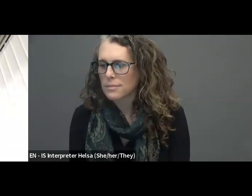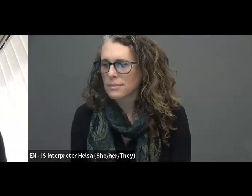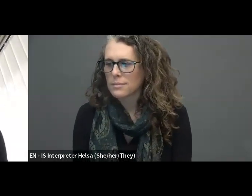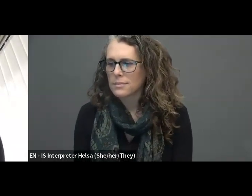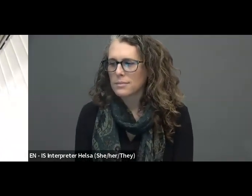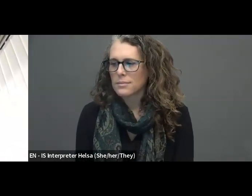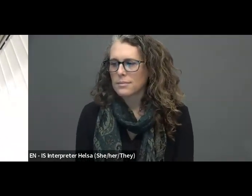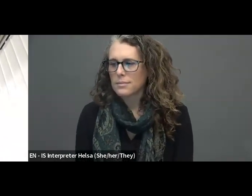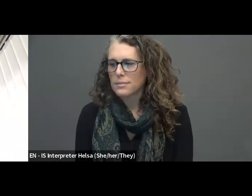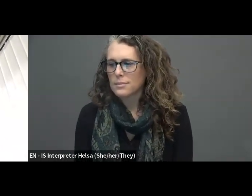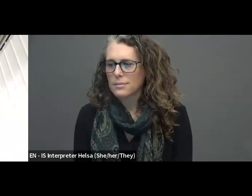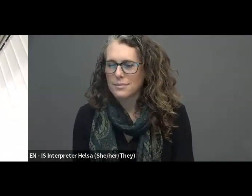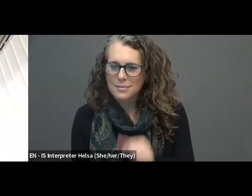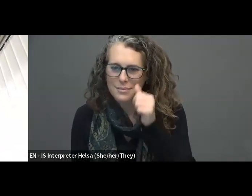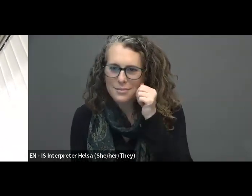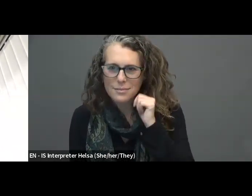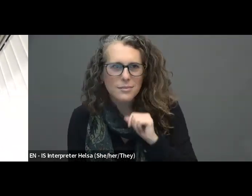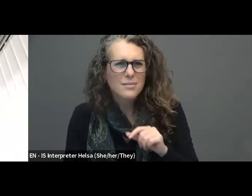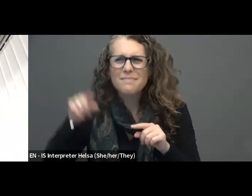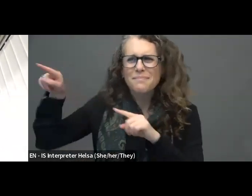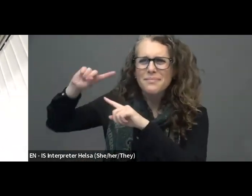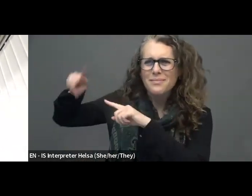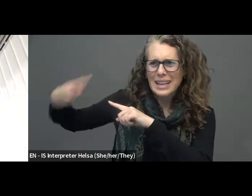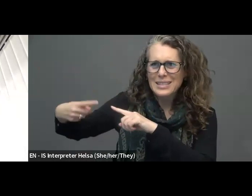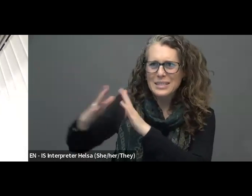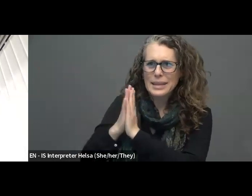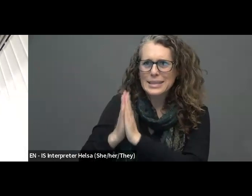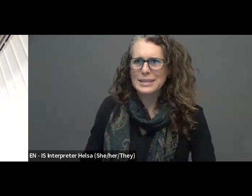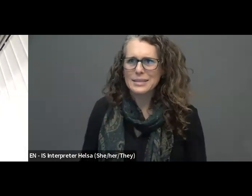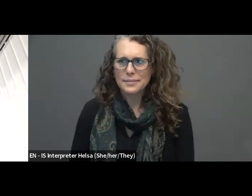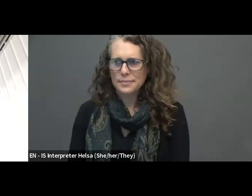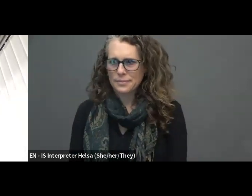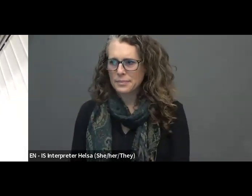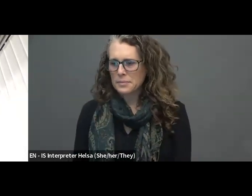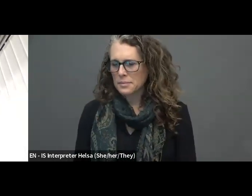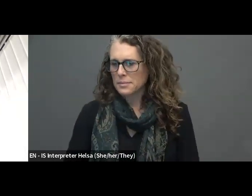Okay, it's just can you go to the next slide, Tobias, please?